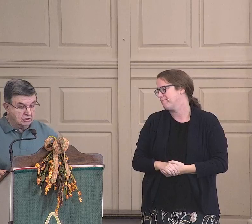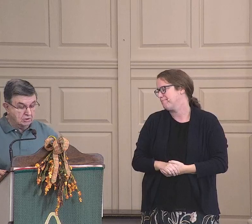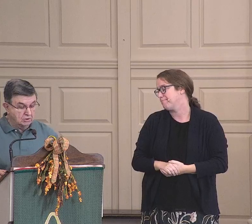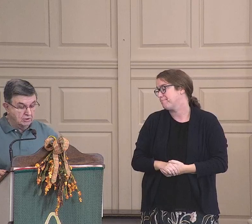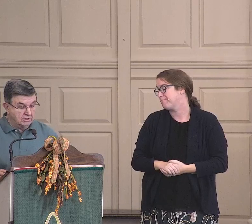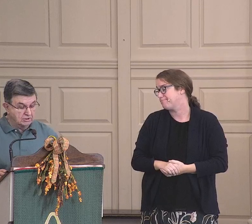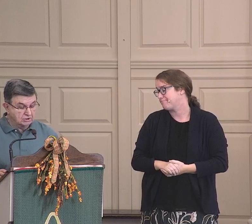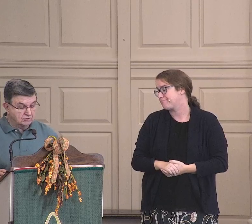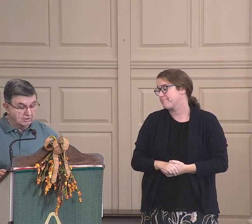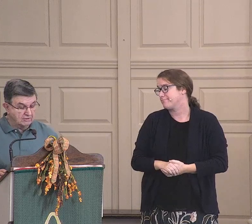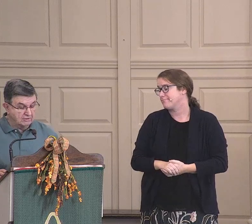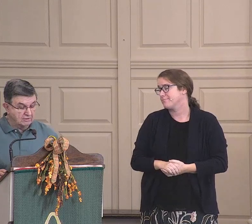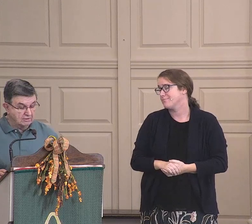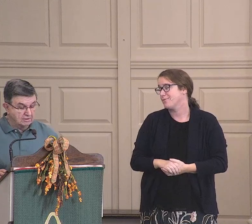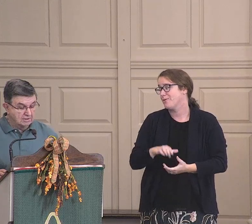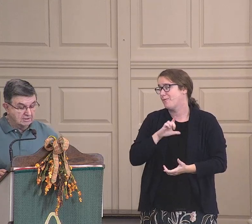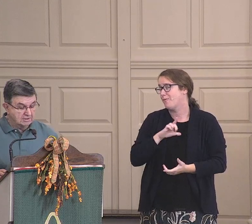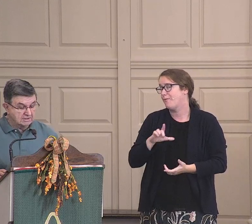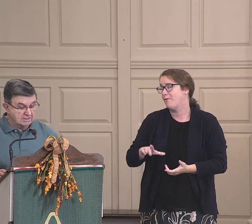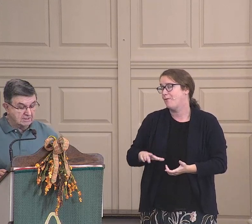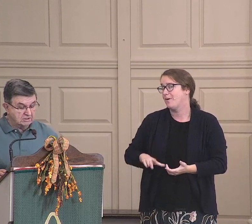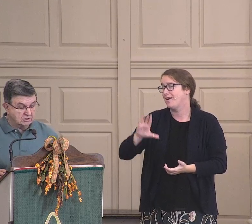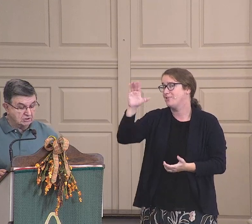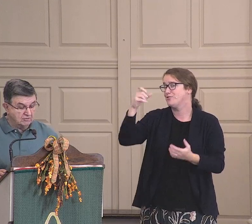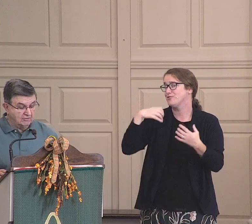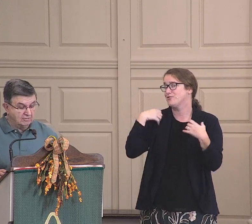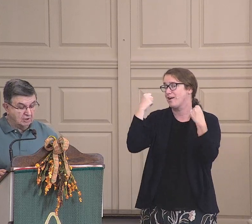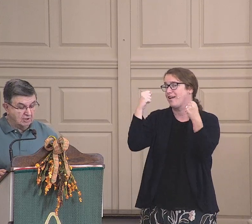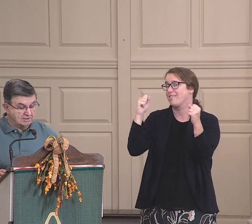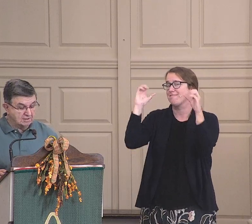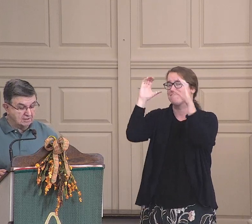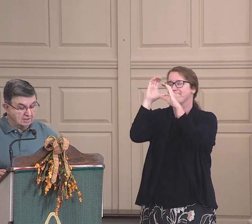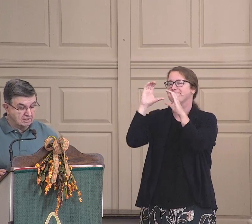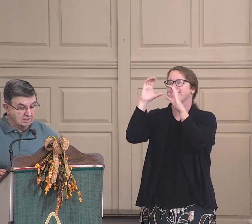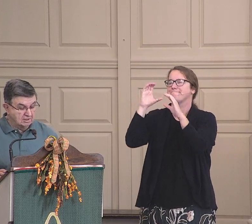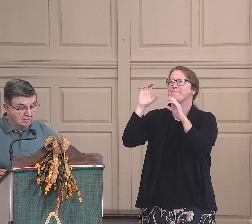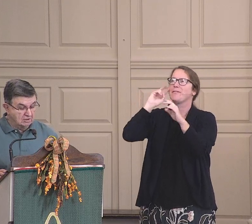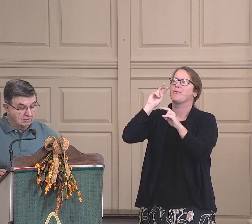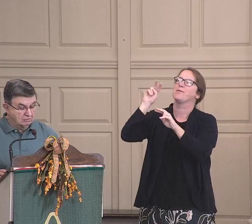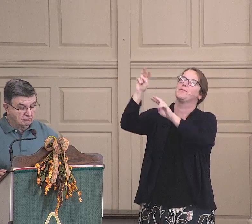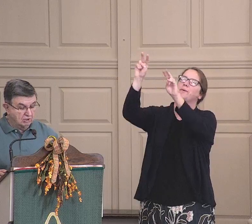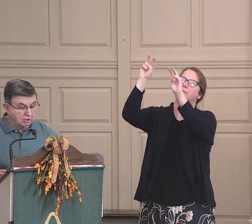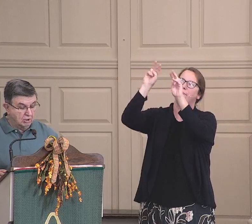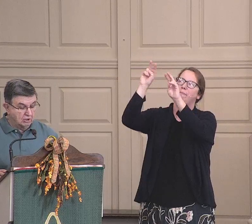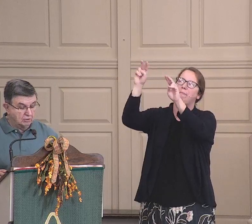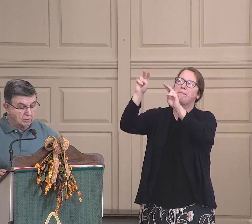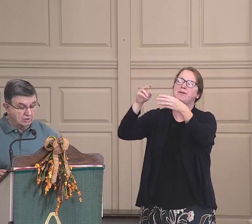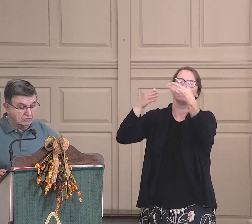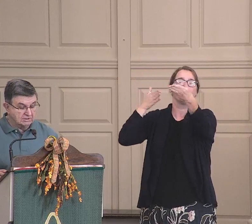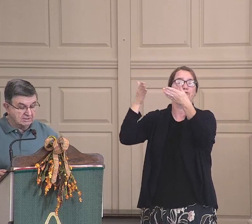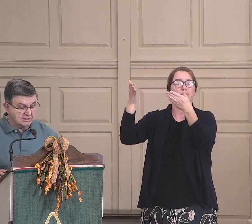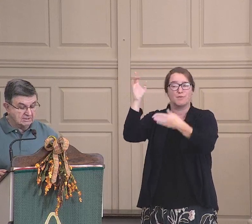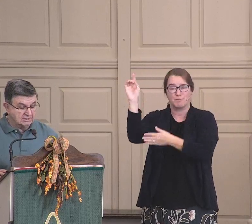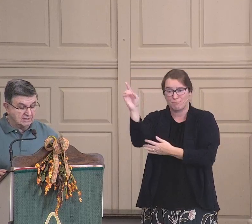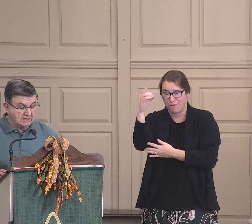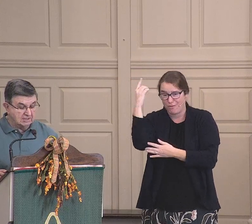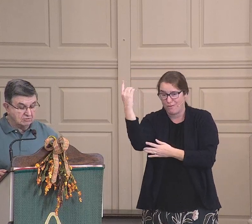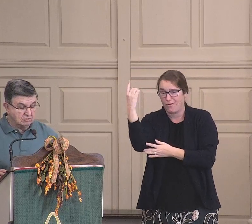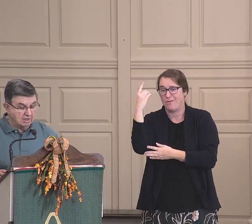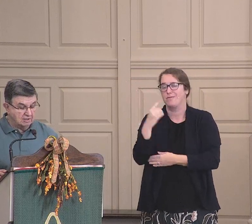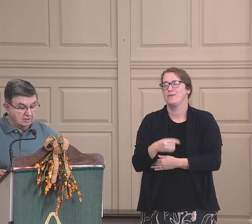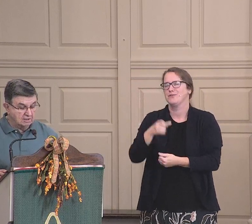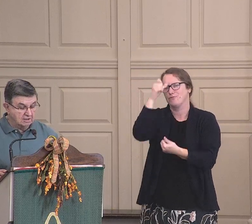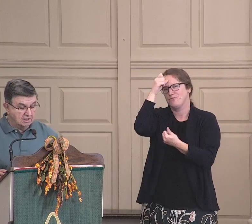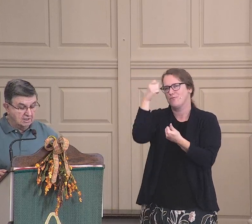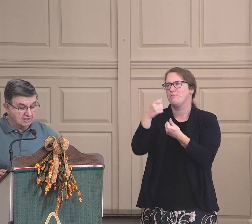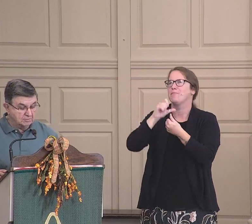Look to the Lord in his strength. Seek to serve him constantly. Recall the wondrous deeds that he has